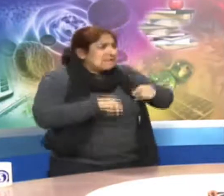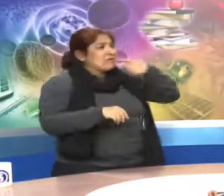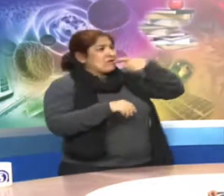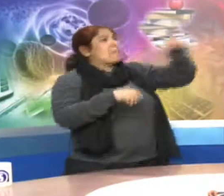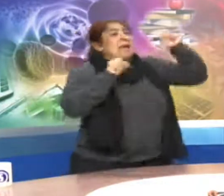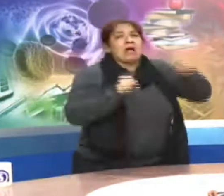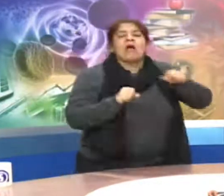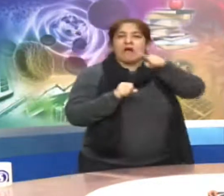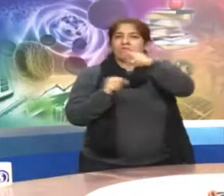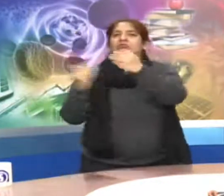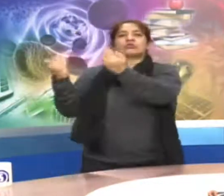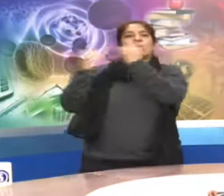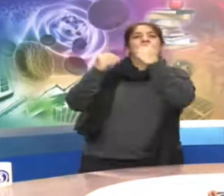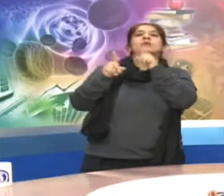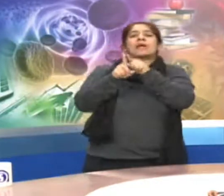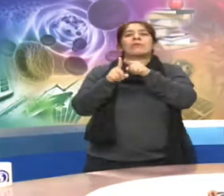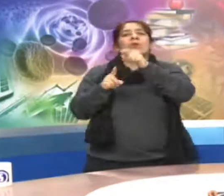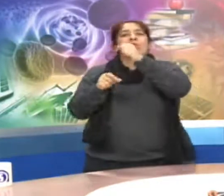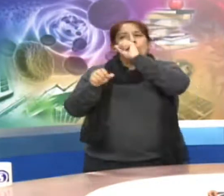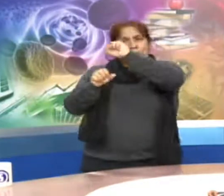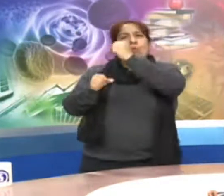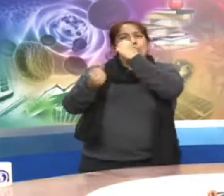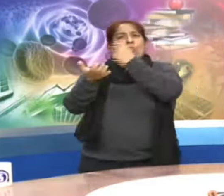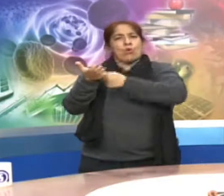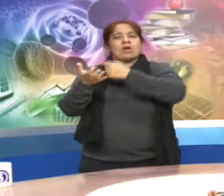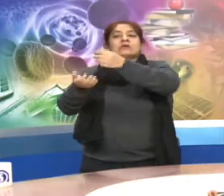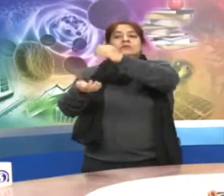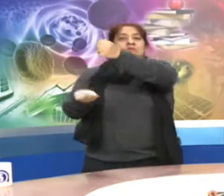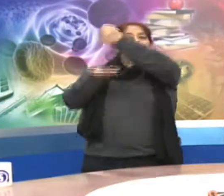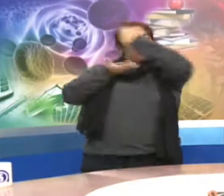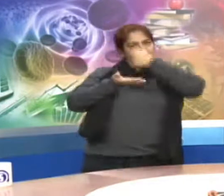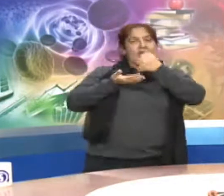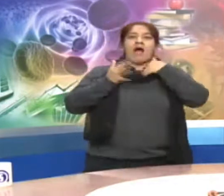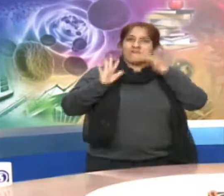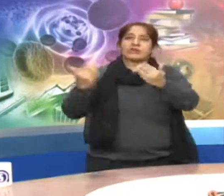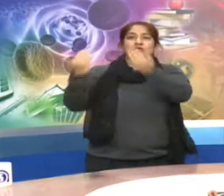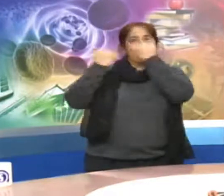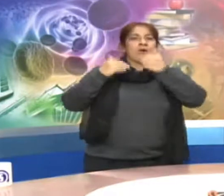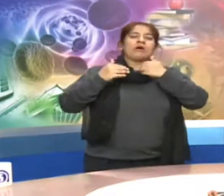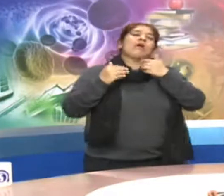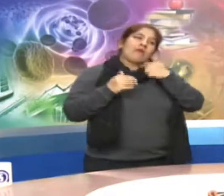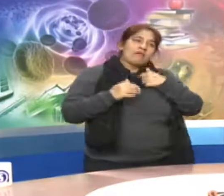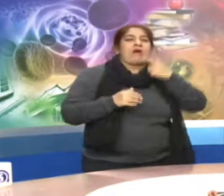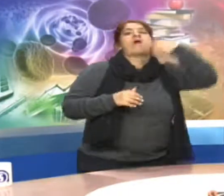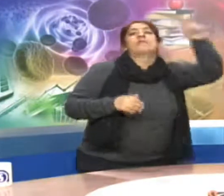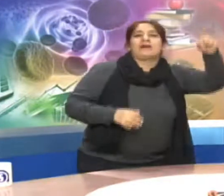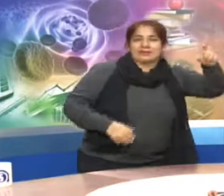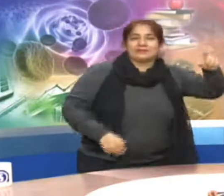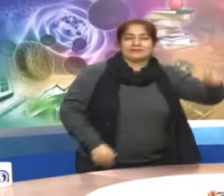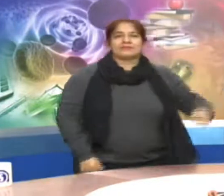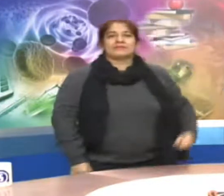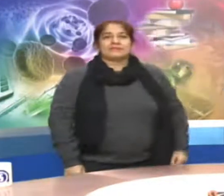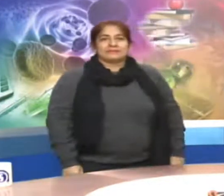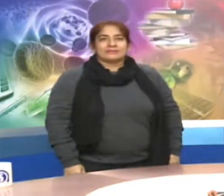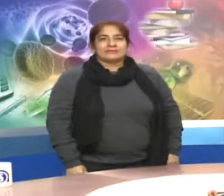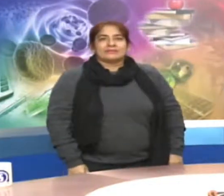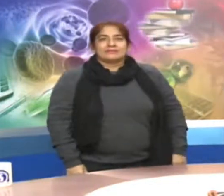file PIL or an advocate or anything for their justice, the Consumer Welfare Fund is there.